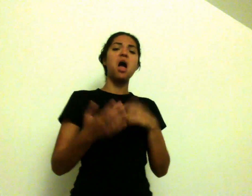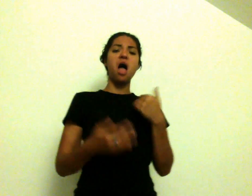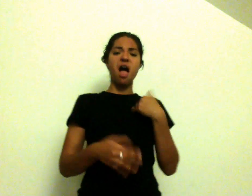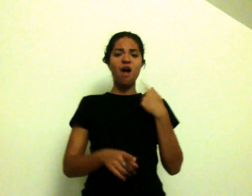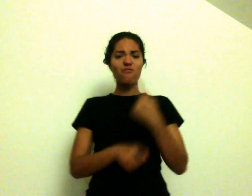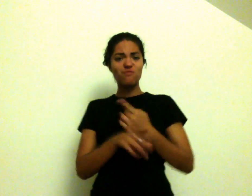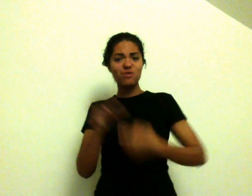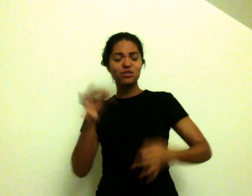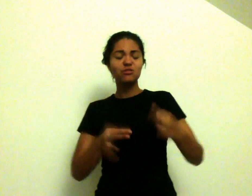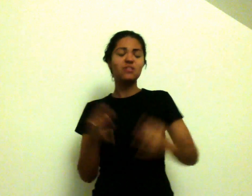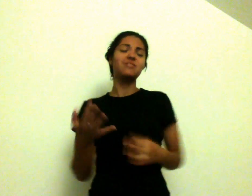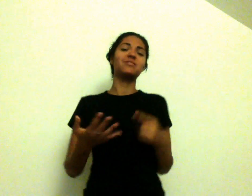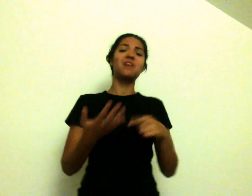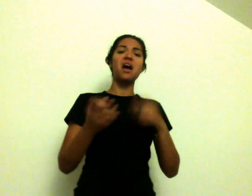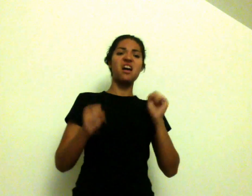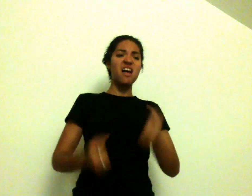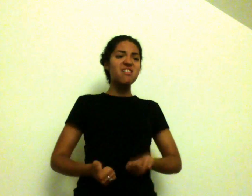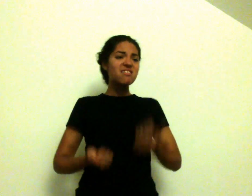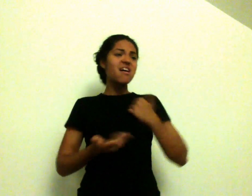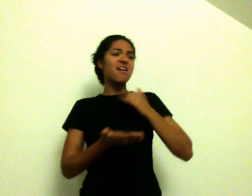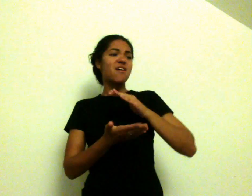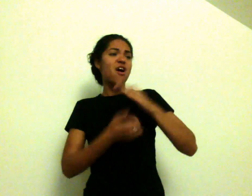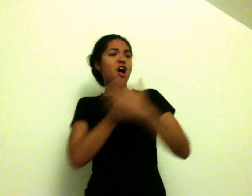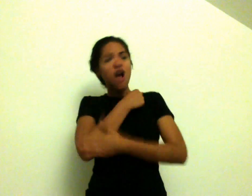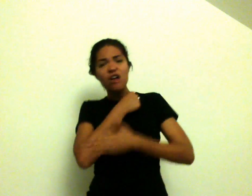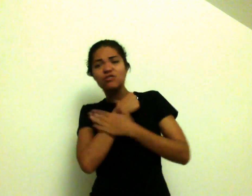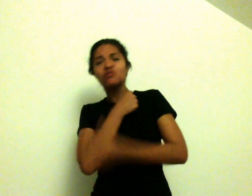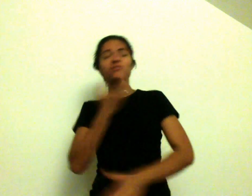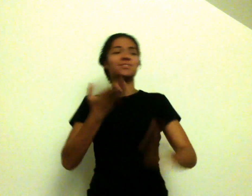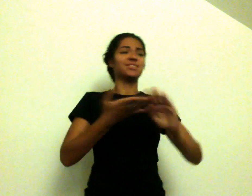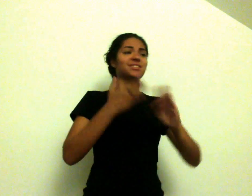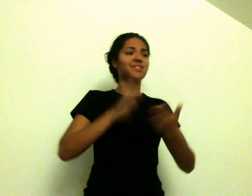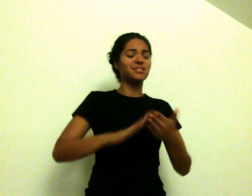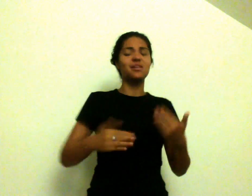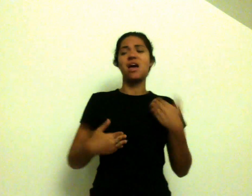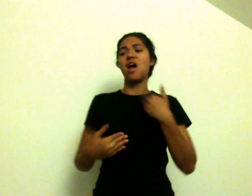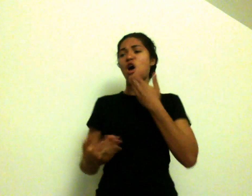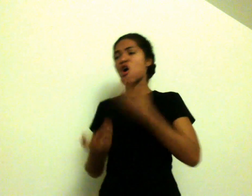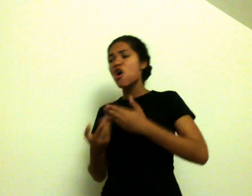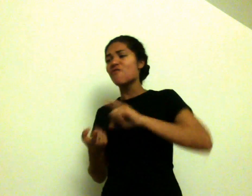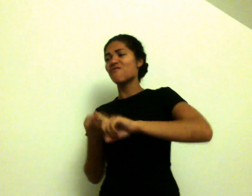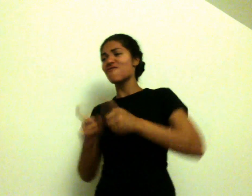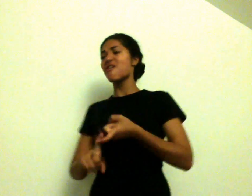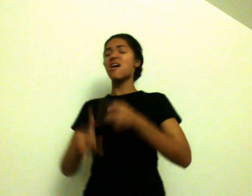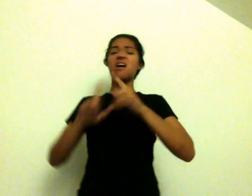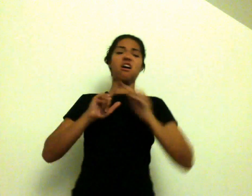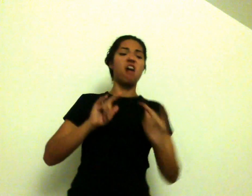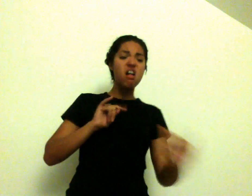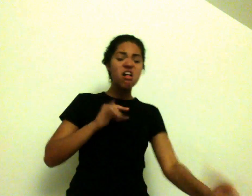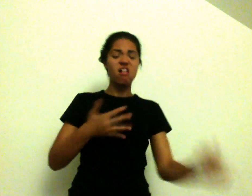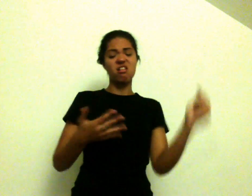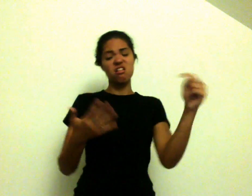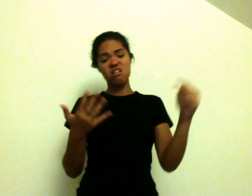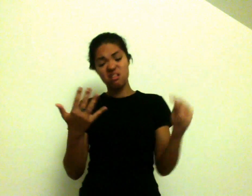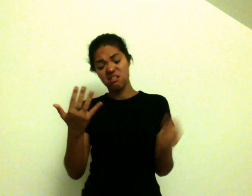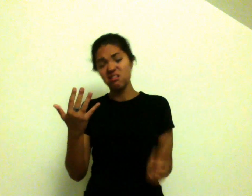friends, and on and on. You see, the individual is not truly fulfilled by becoming ever more autonomous,